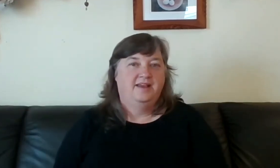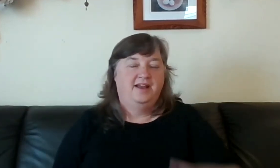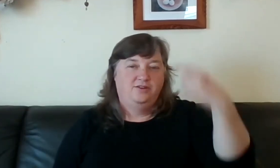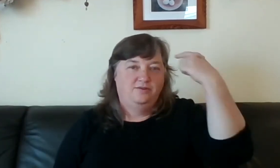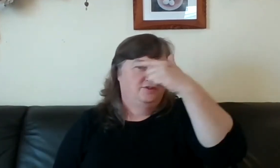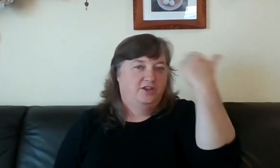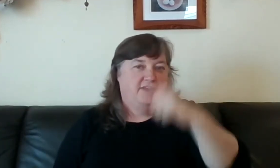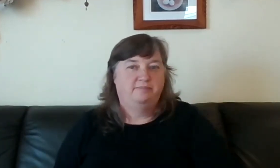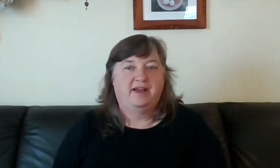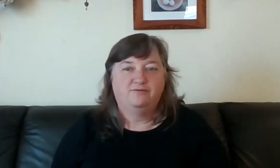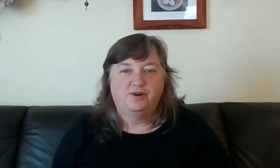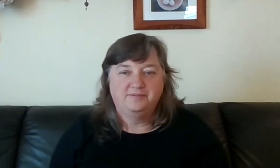And you shake your head back and forth.